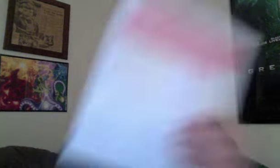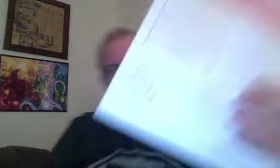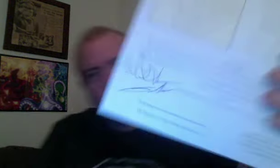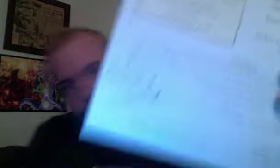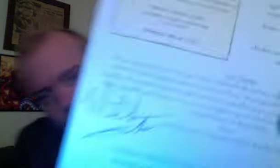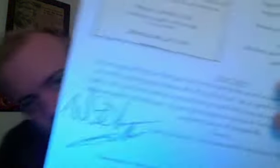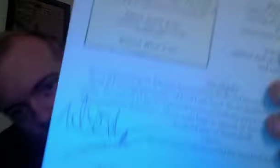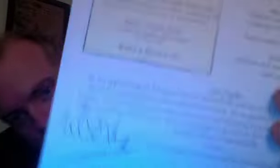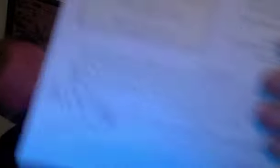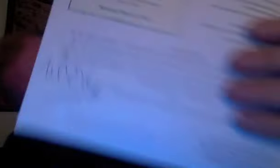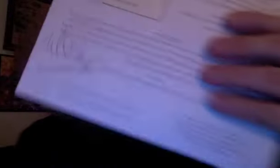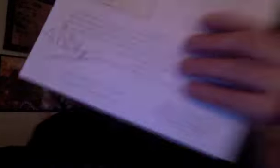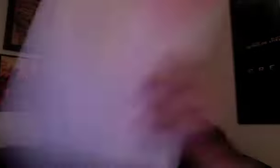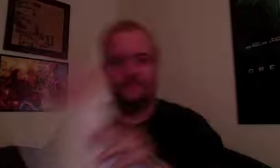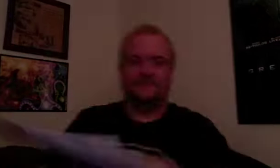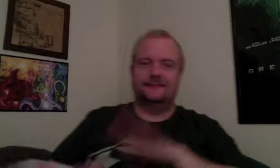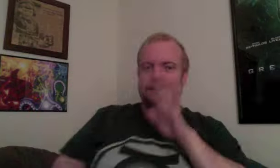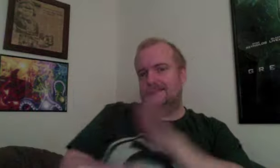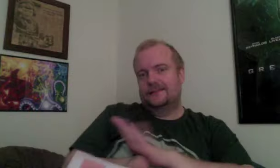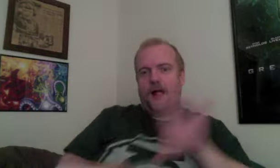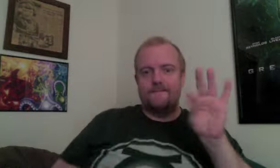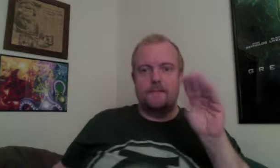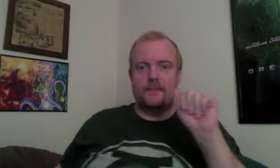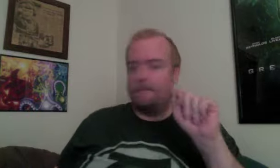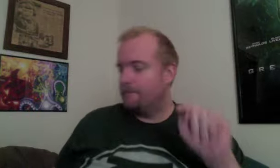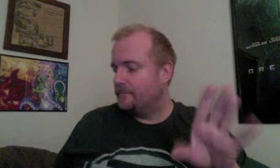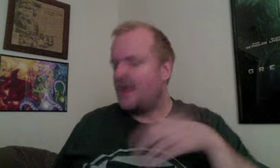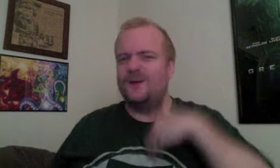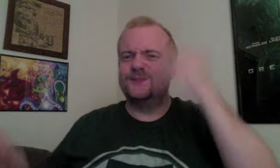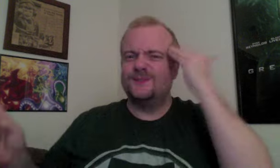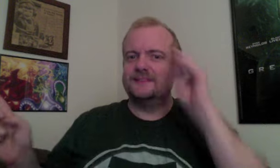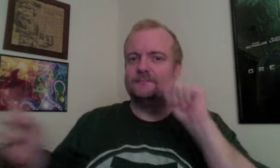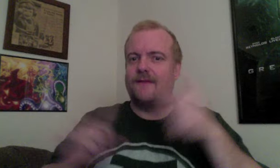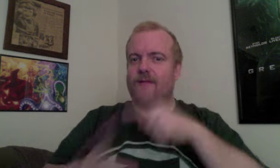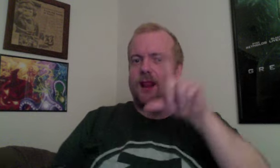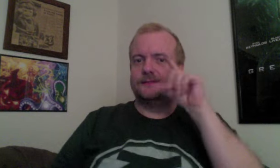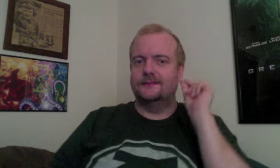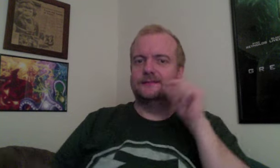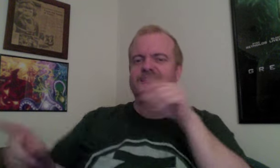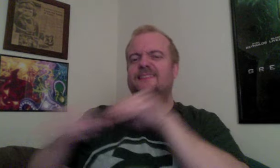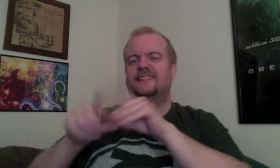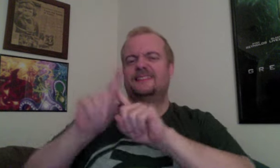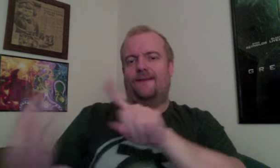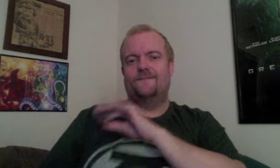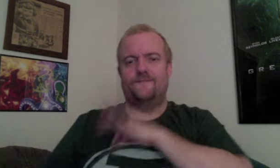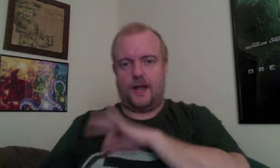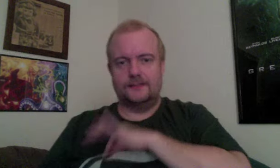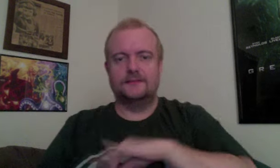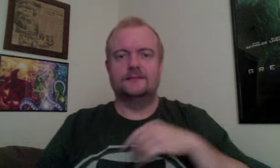Afterwards, he will let you go hence. He shall surely thrust you out hence altogether.